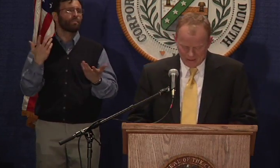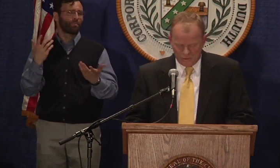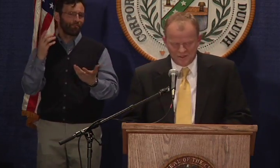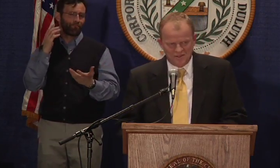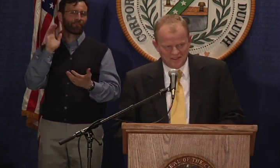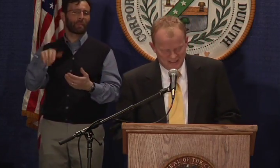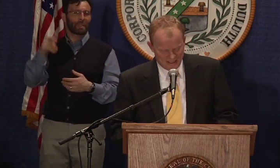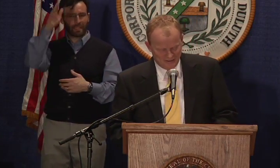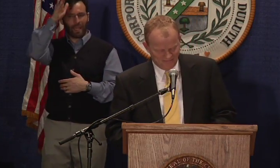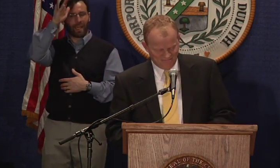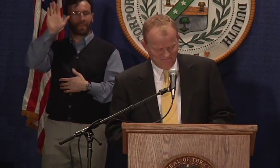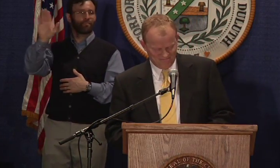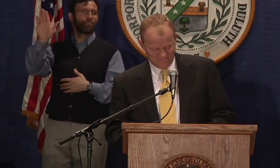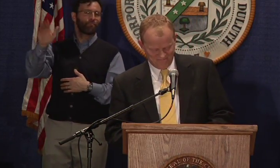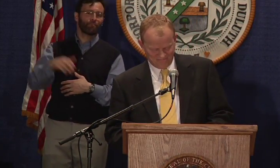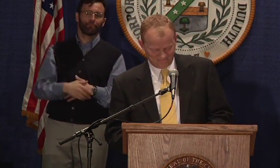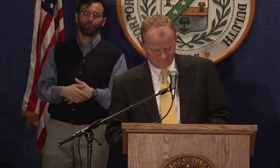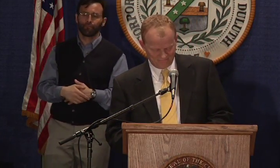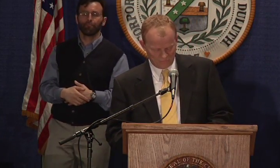It wasn't